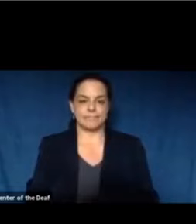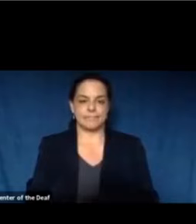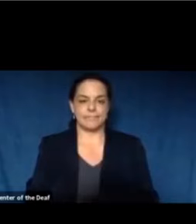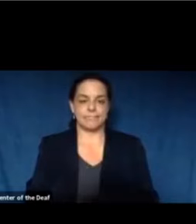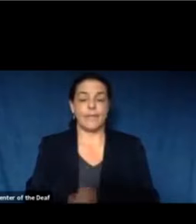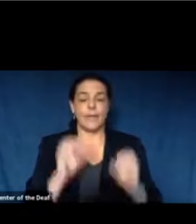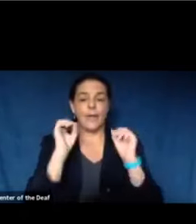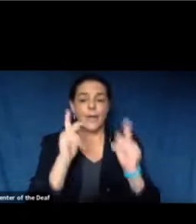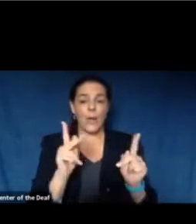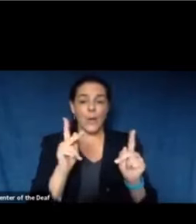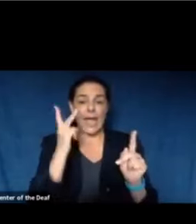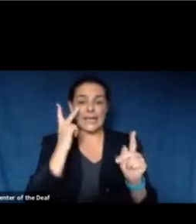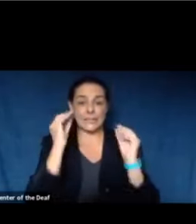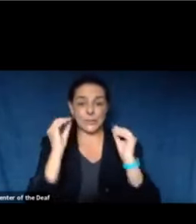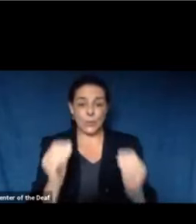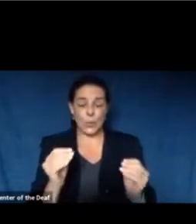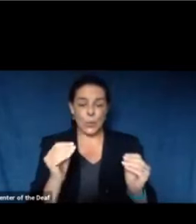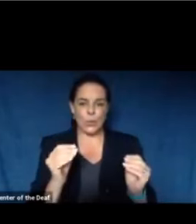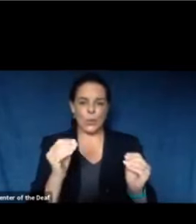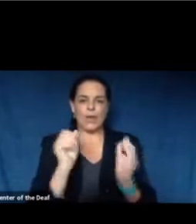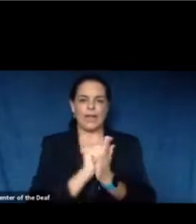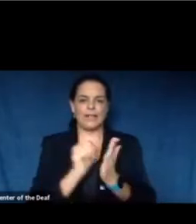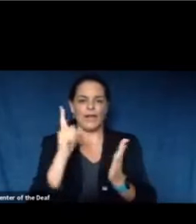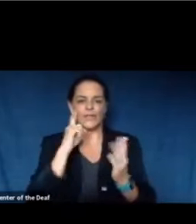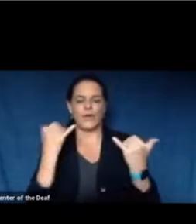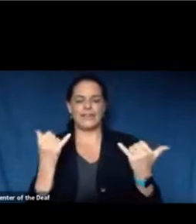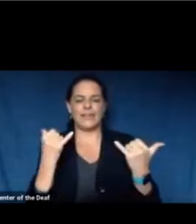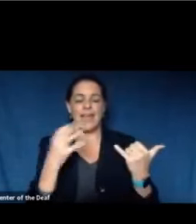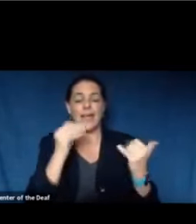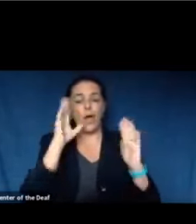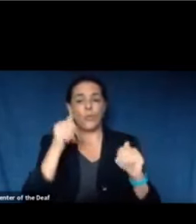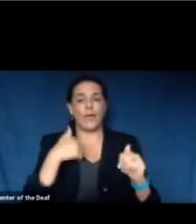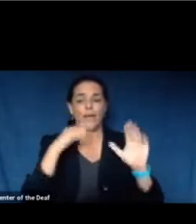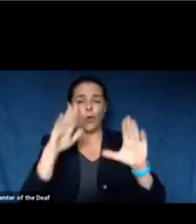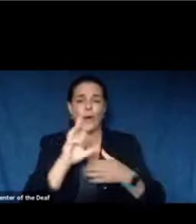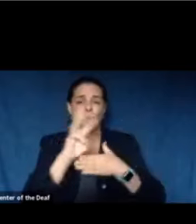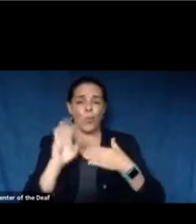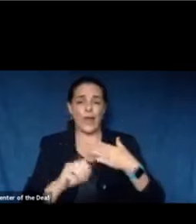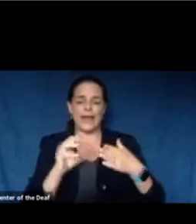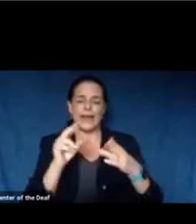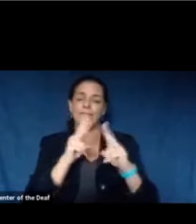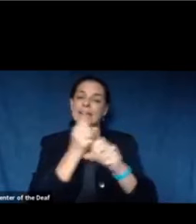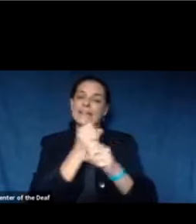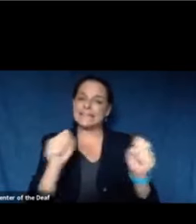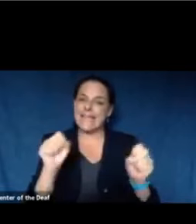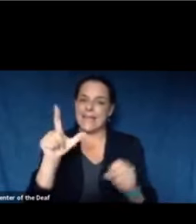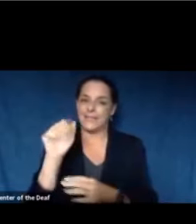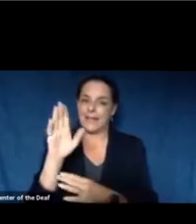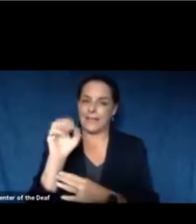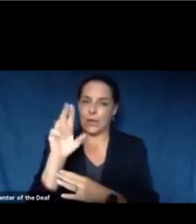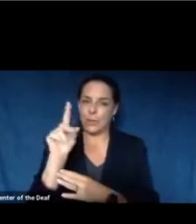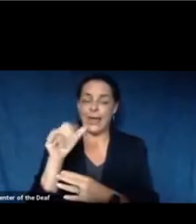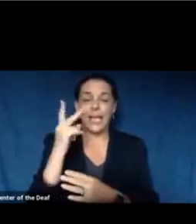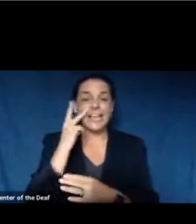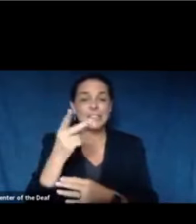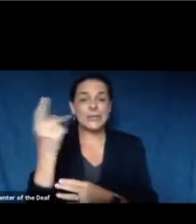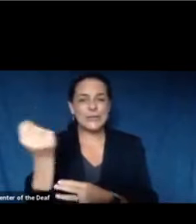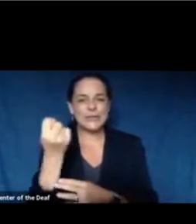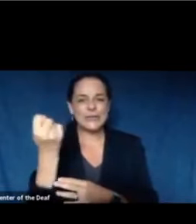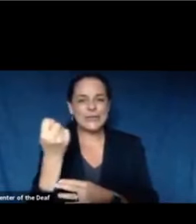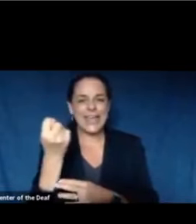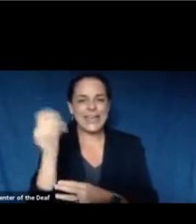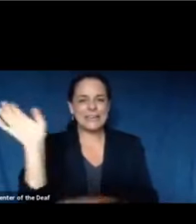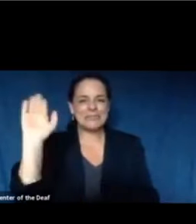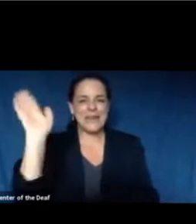All right, seeing none, that'll be all for today. And we hope you have a great weekend and a very safe Labor Day, and we will see you on Tuesday.